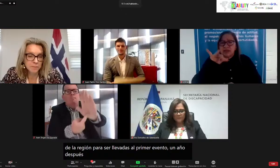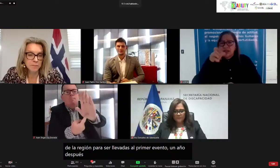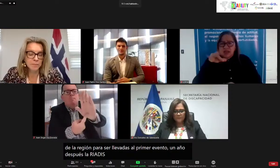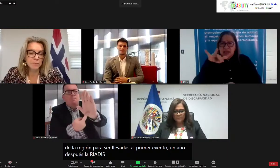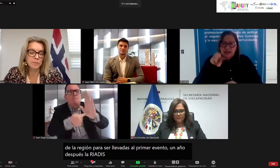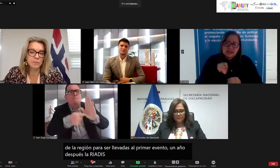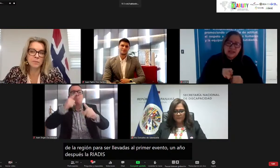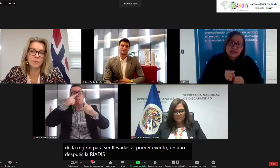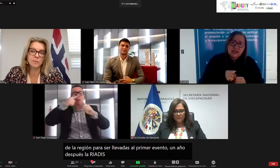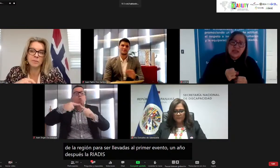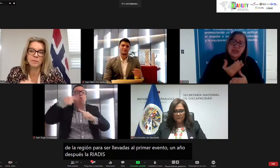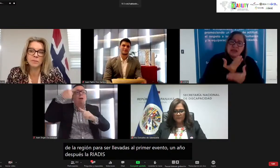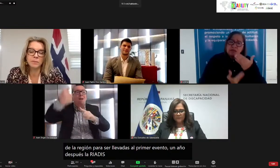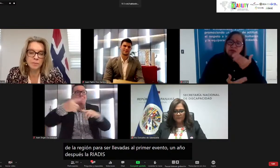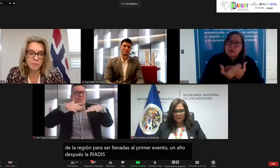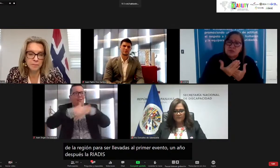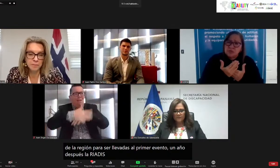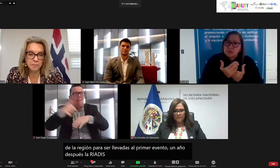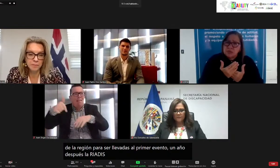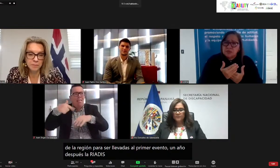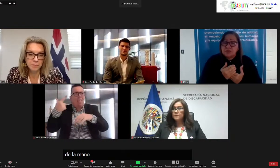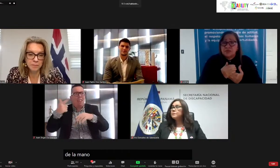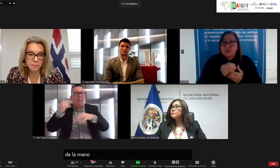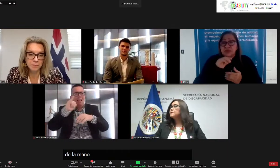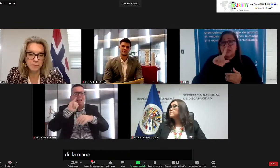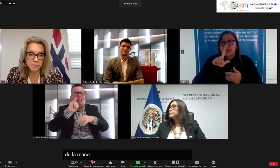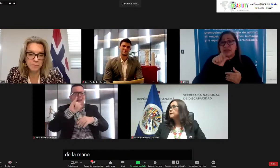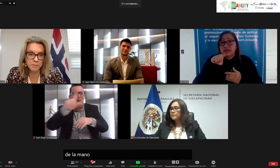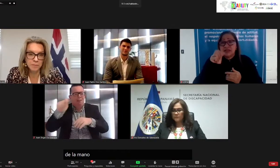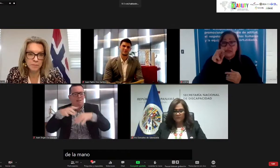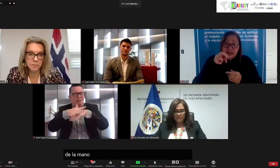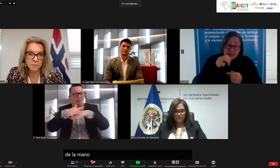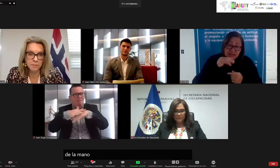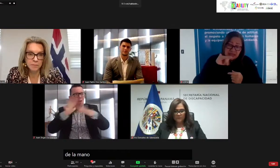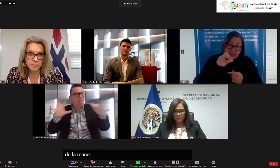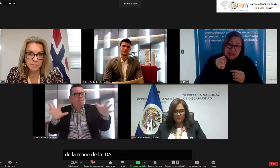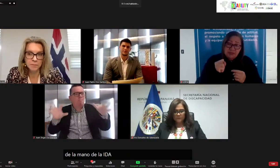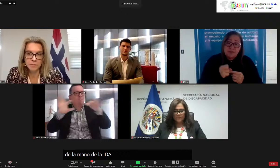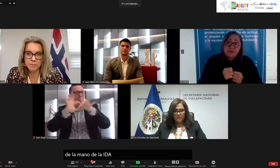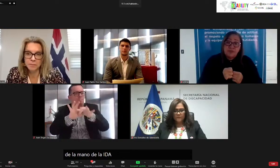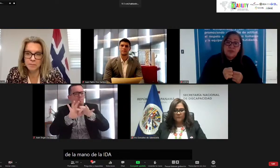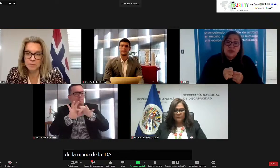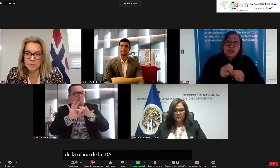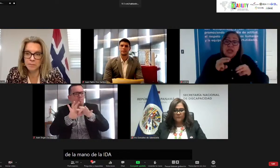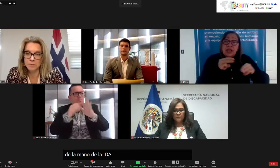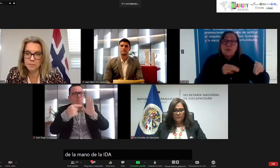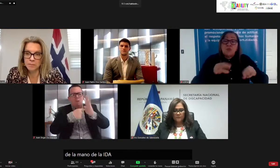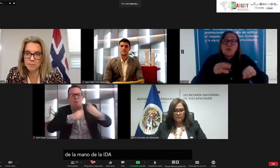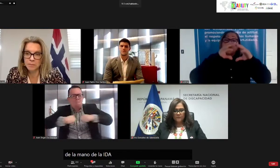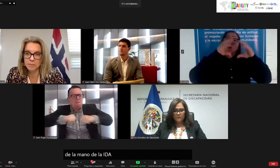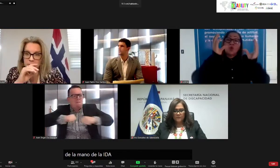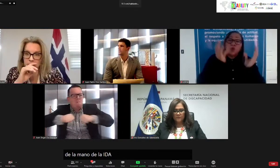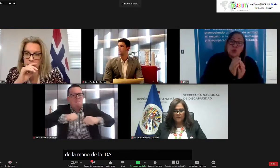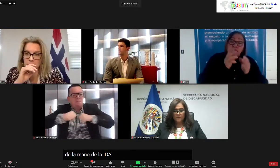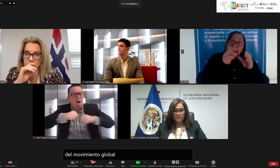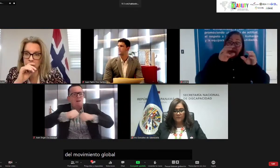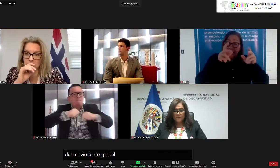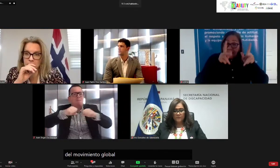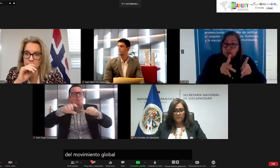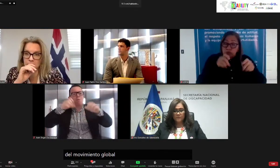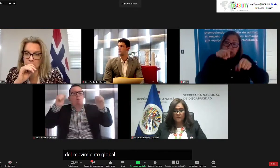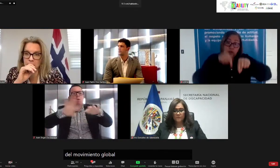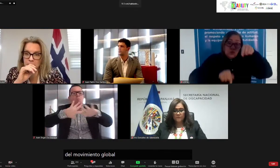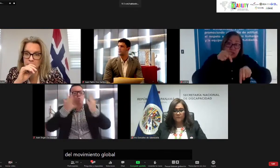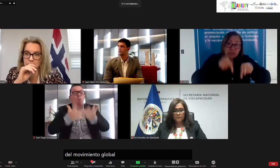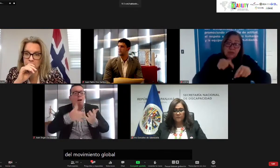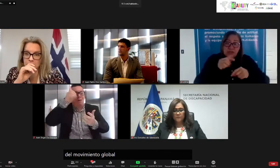realities together with the international disability alliance ida the global movement for